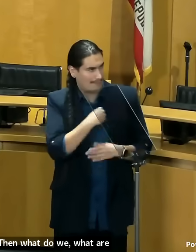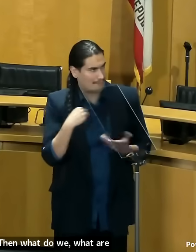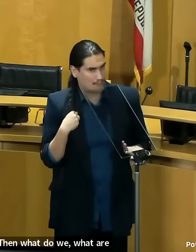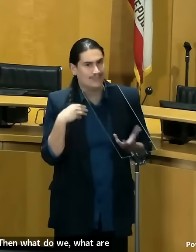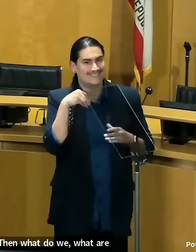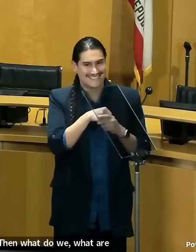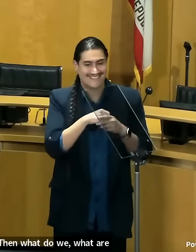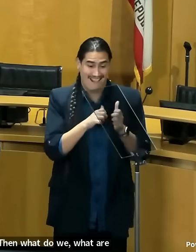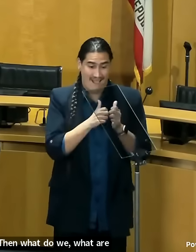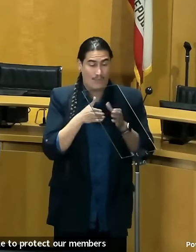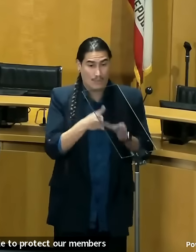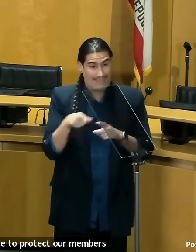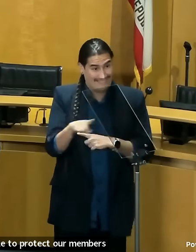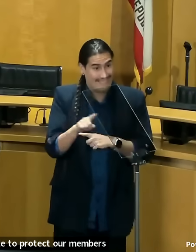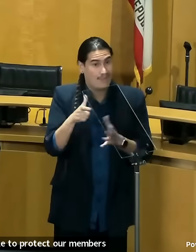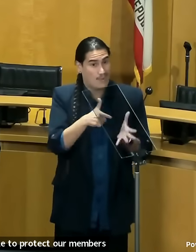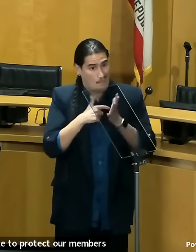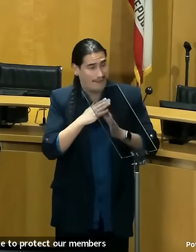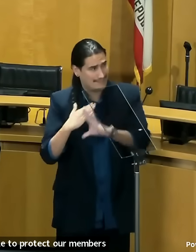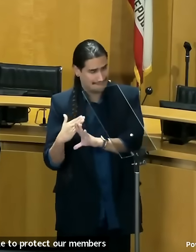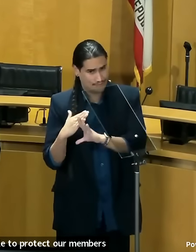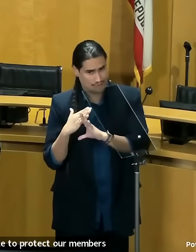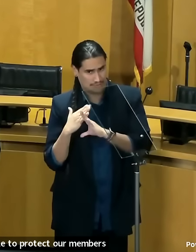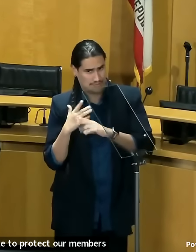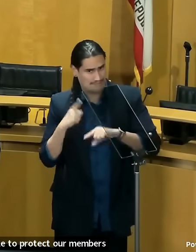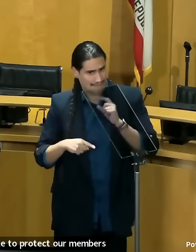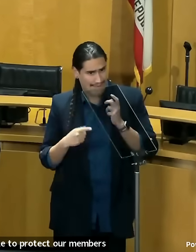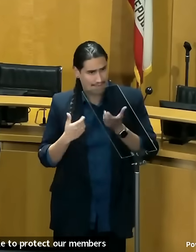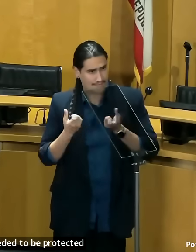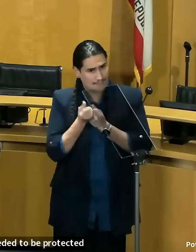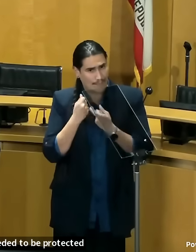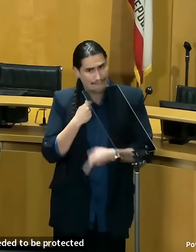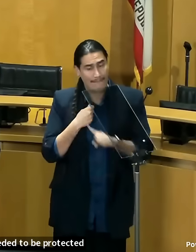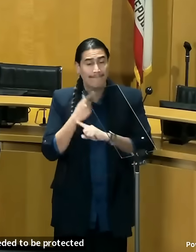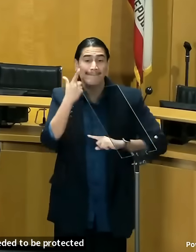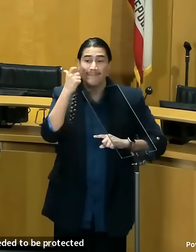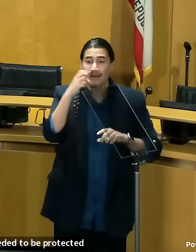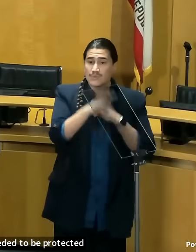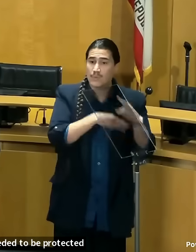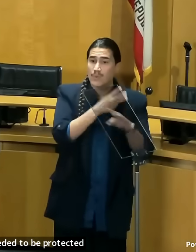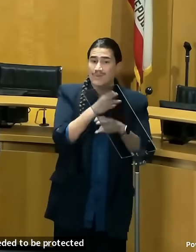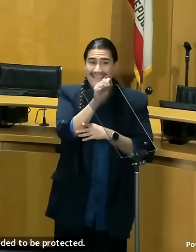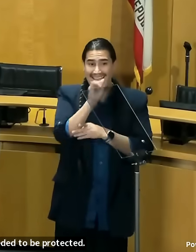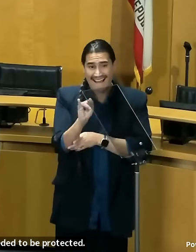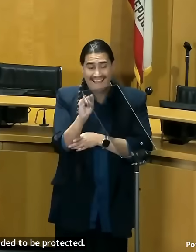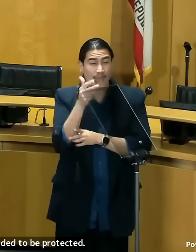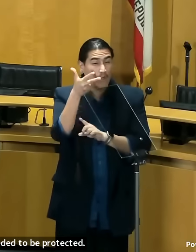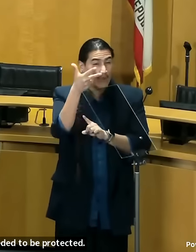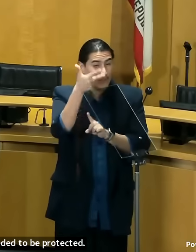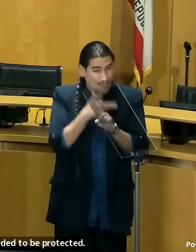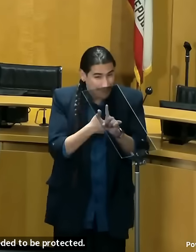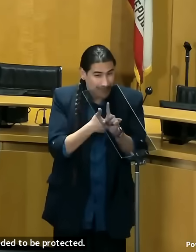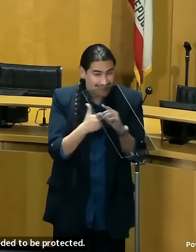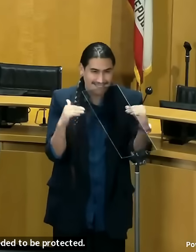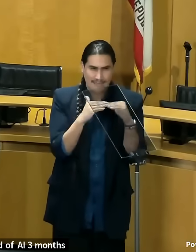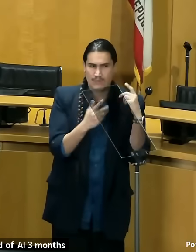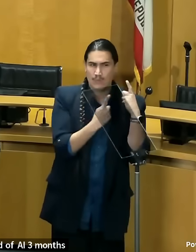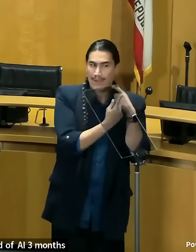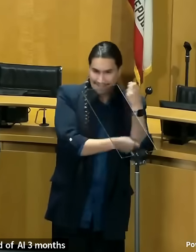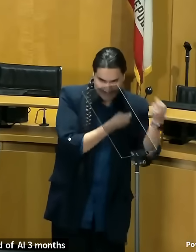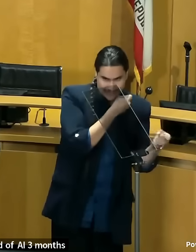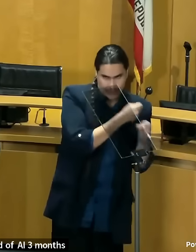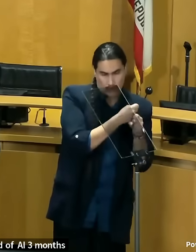members in the way that they needed to be protected. Because in the world of AI, 3 months is equivalent to a